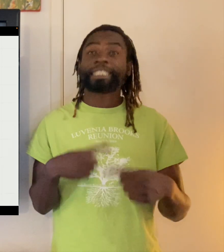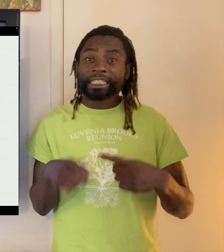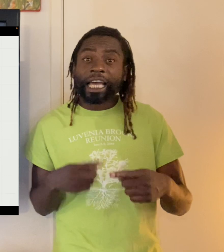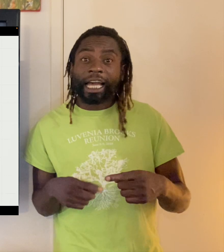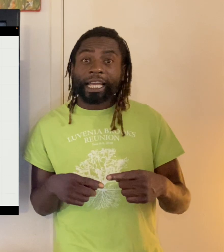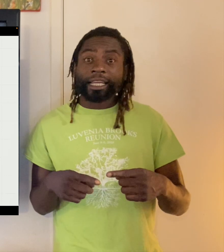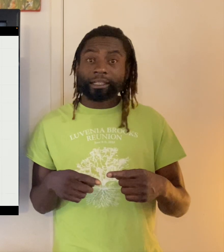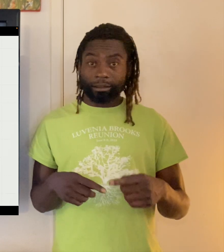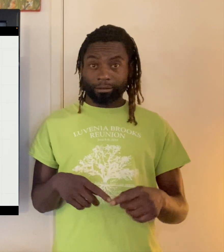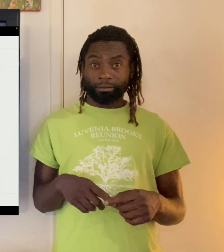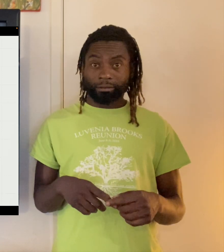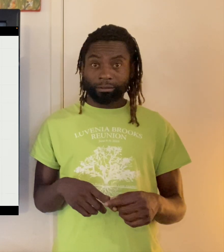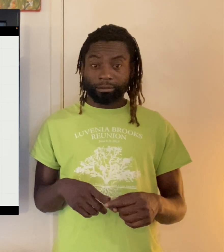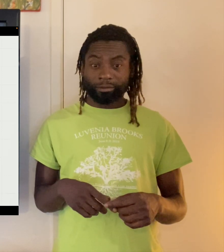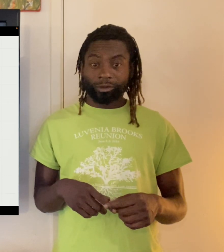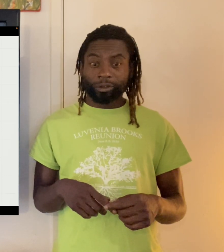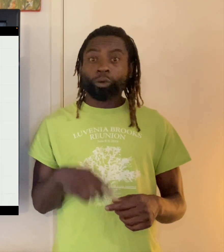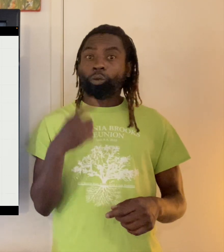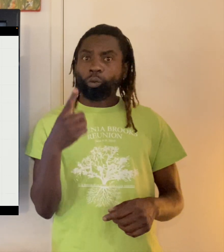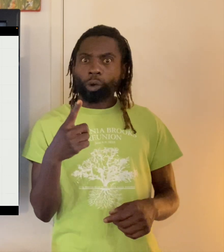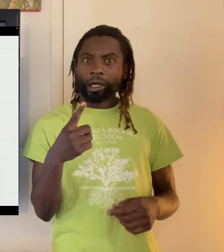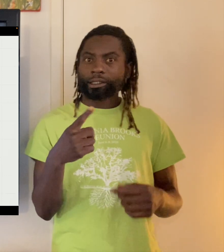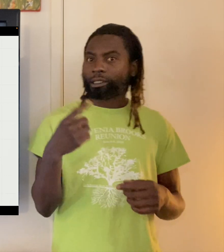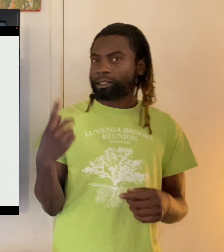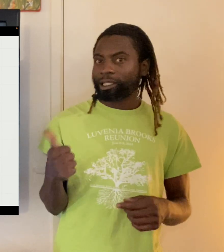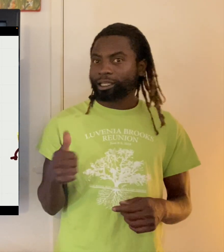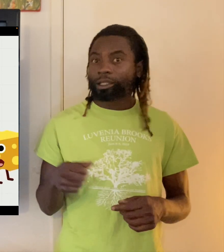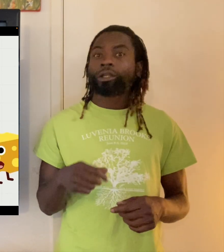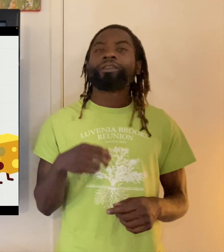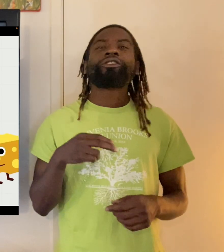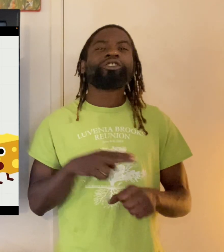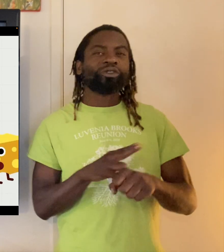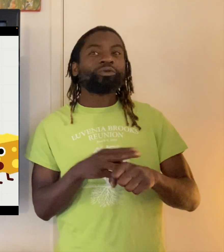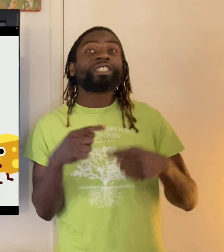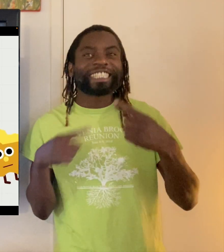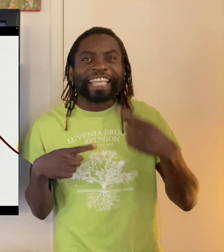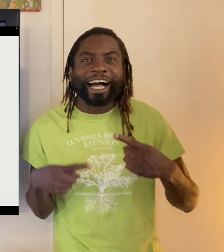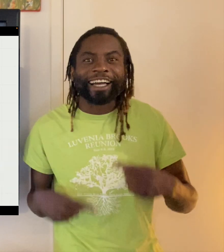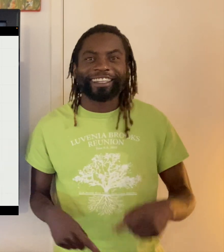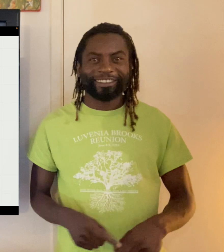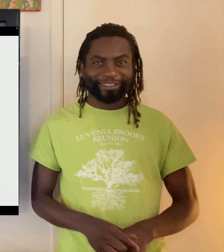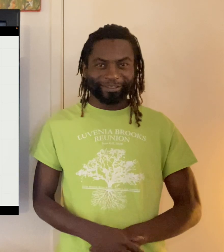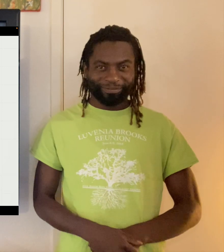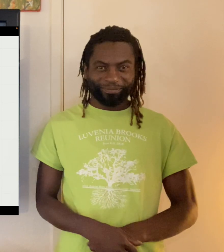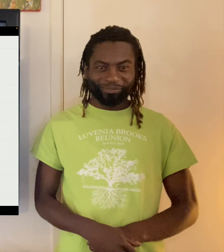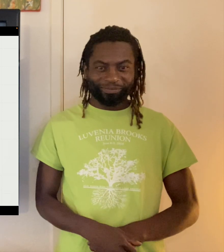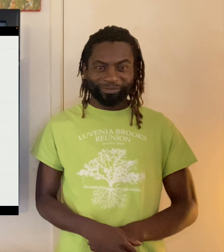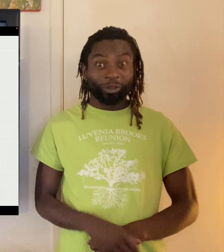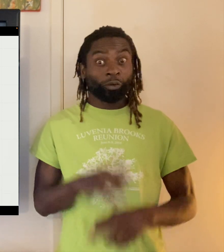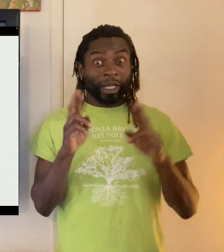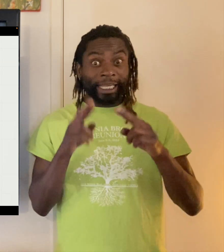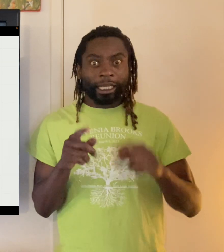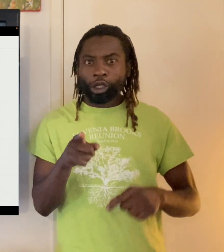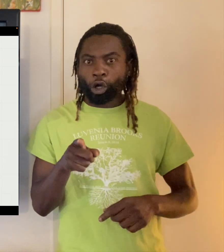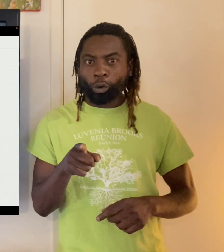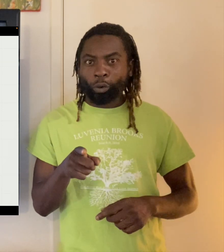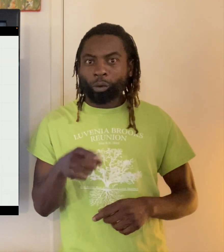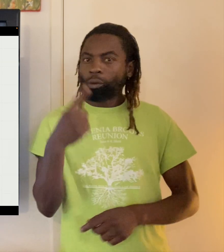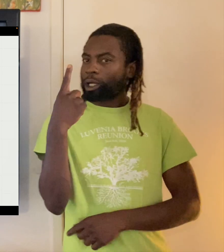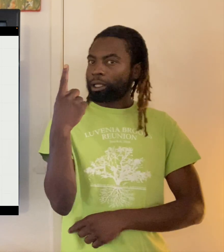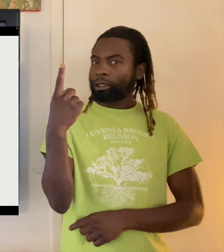the numbers from 1 to 10 out loud using your voice. Use your voice. Okay, ready?